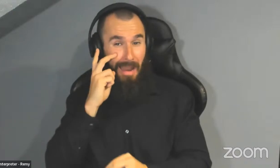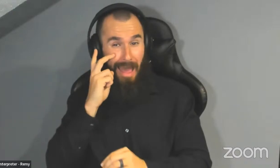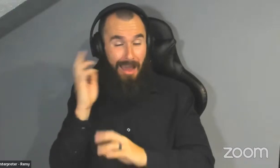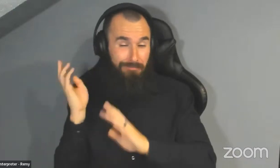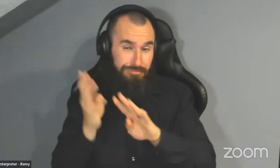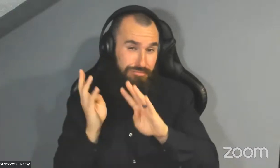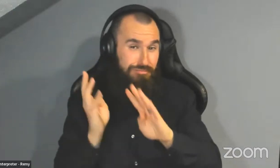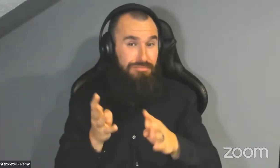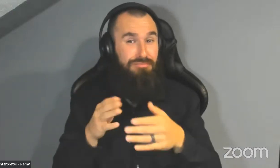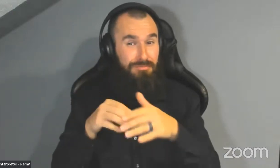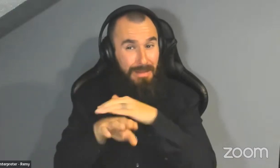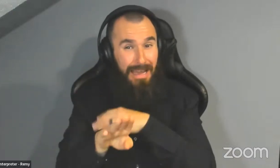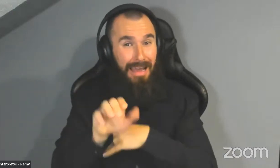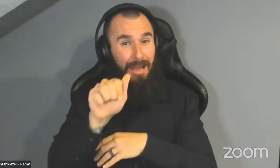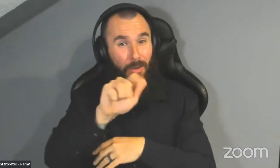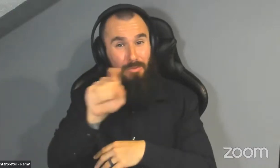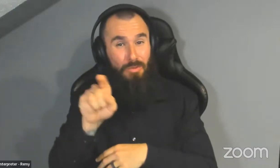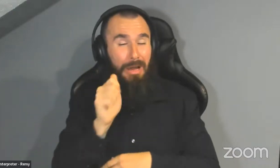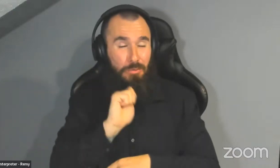Arizona, and